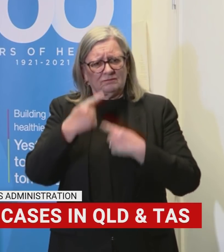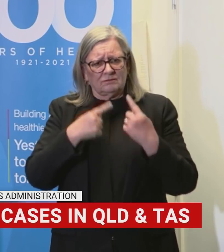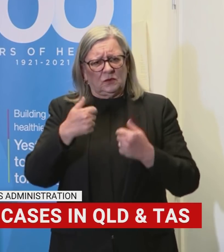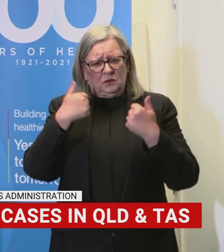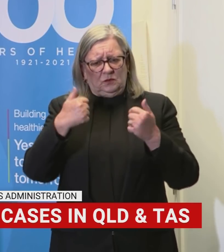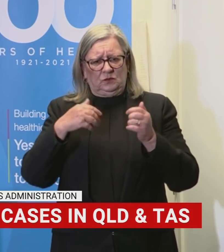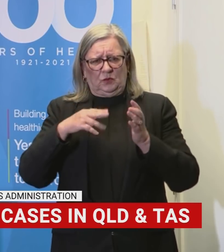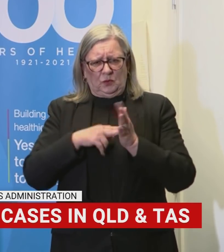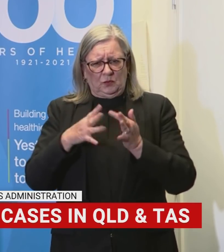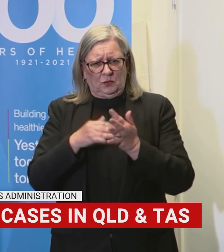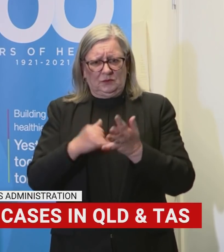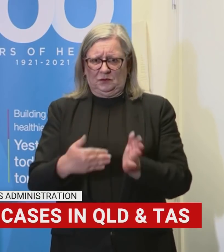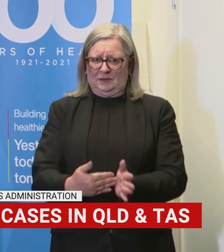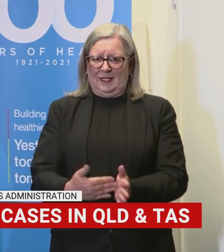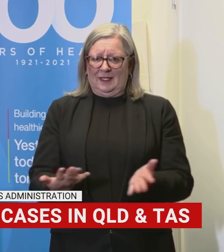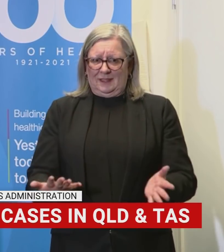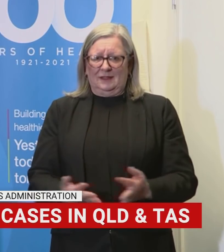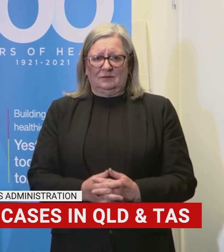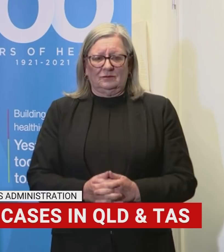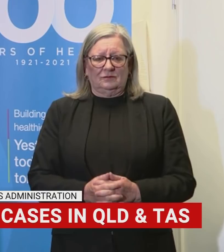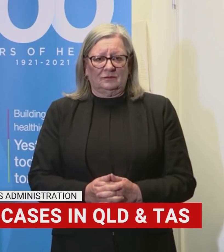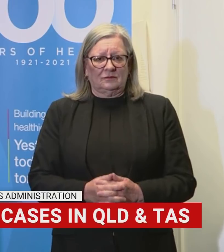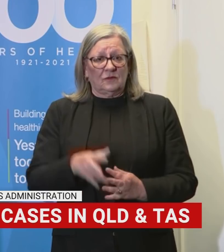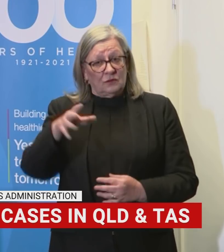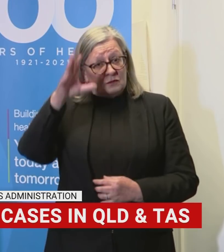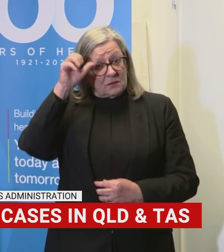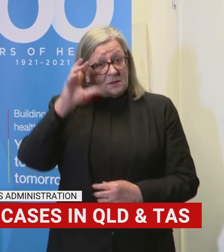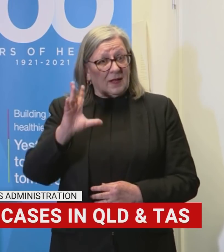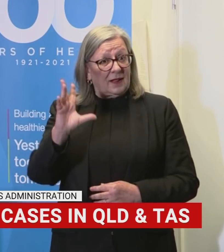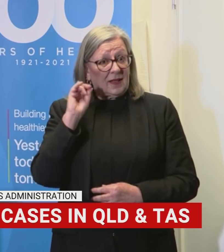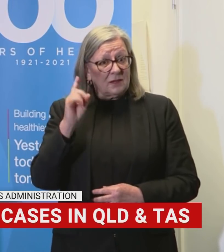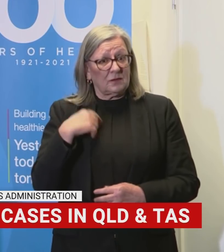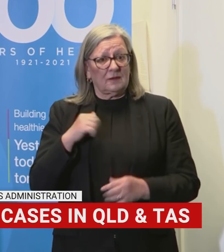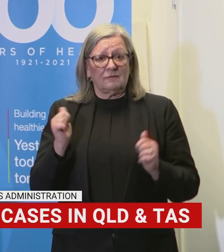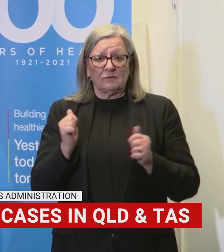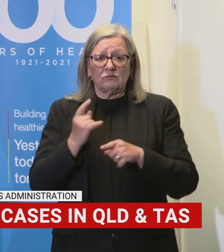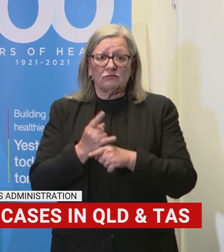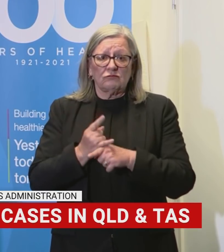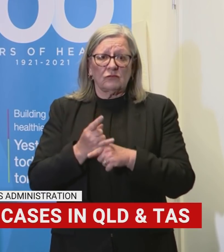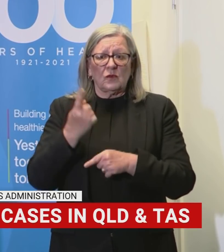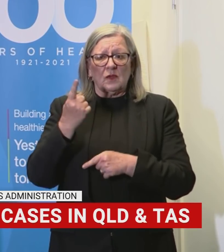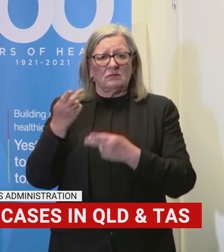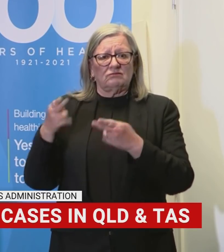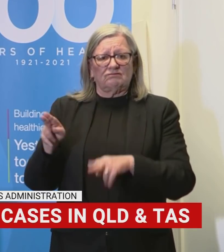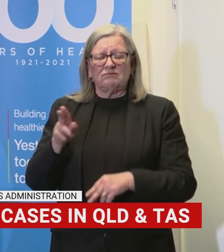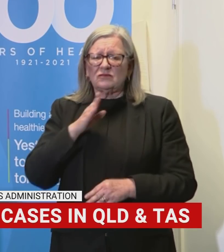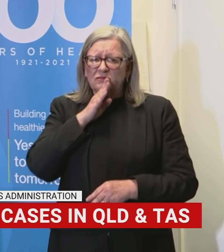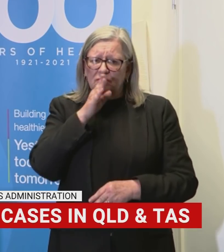remember last week we talked about 1 sad death and 5